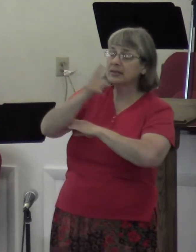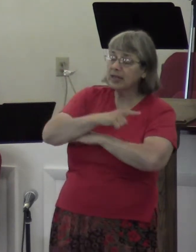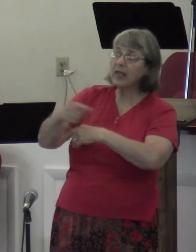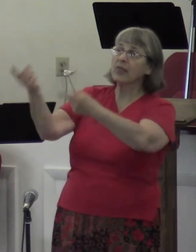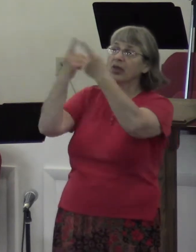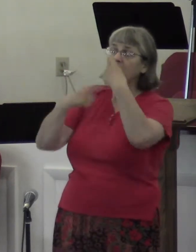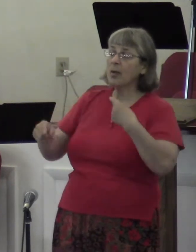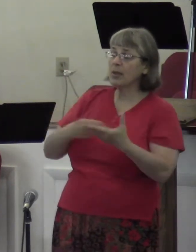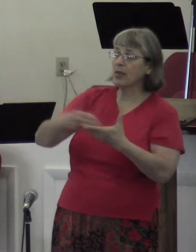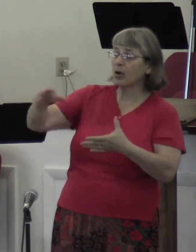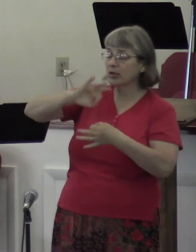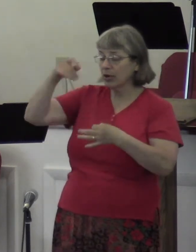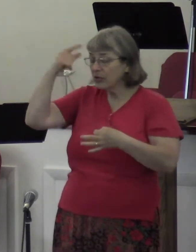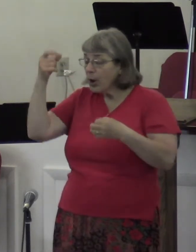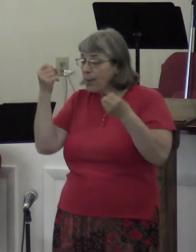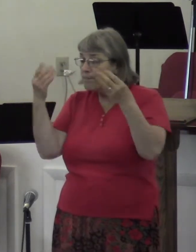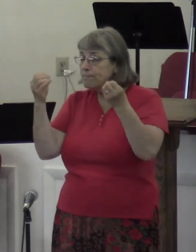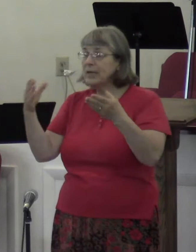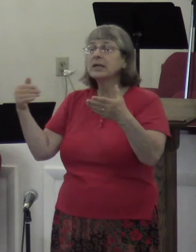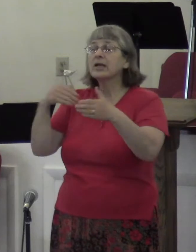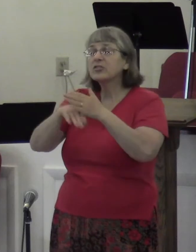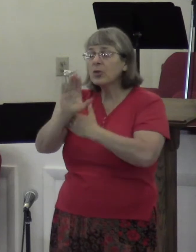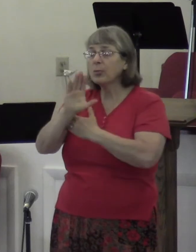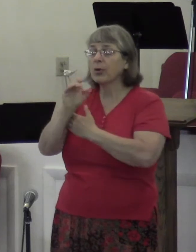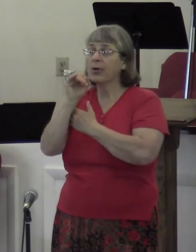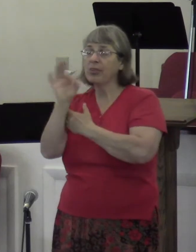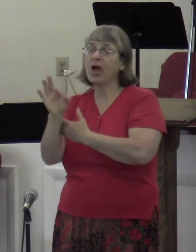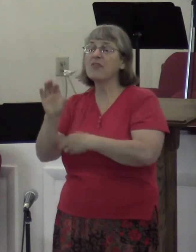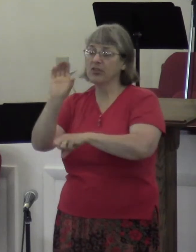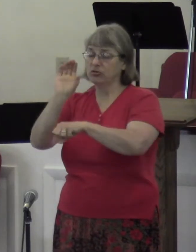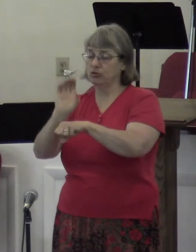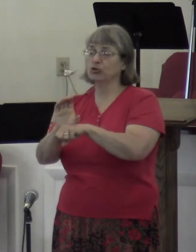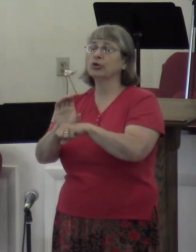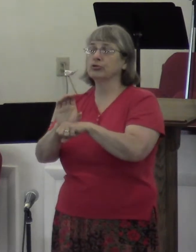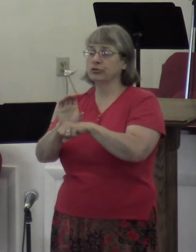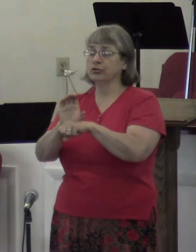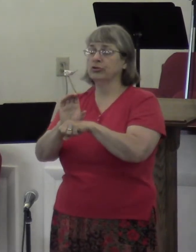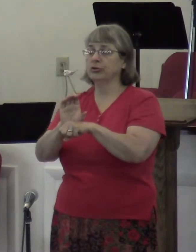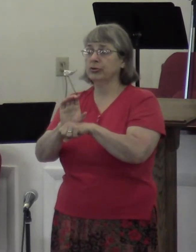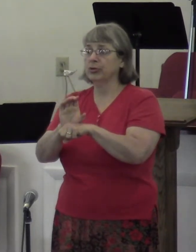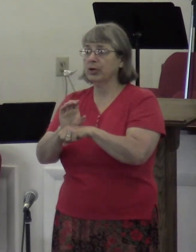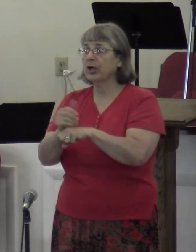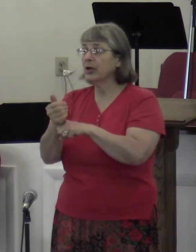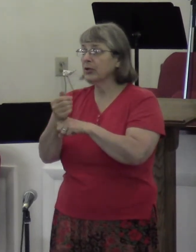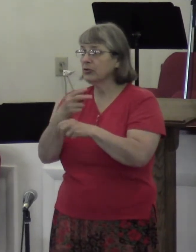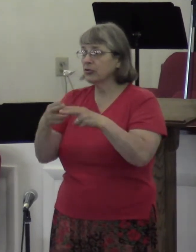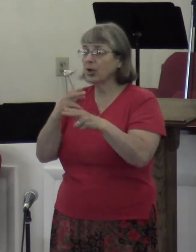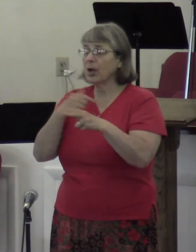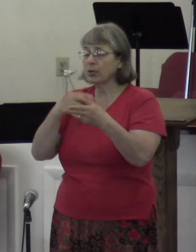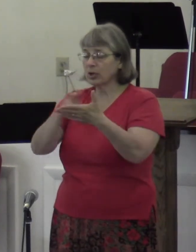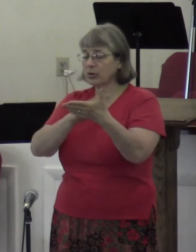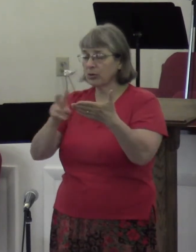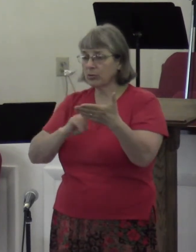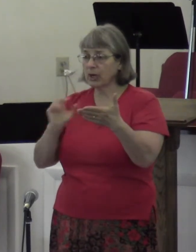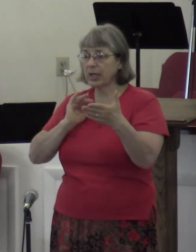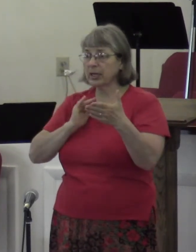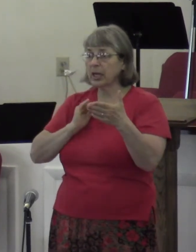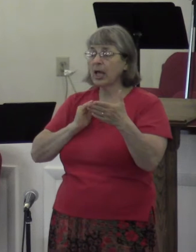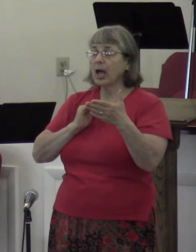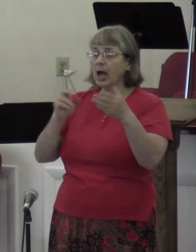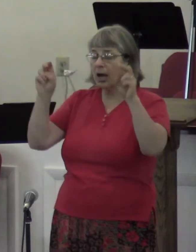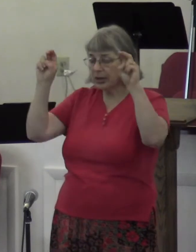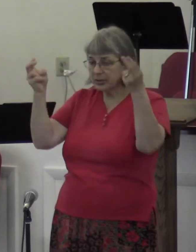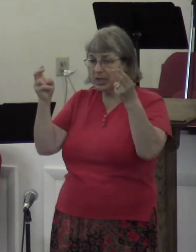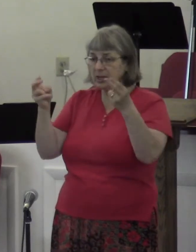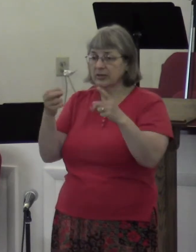Holy Spirit. And for many, it is the birth of the church. In a few minutes, I'm going to read our text for this morning. It's in